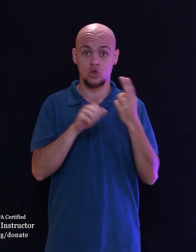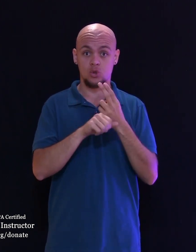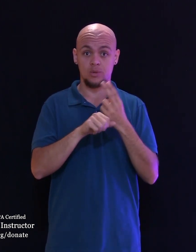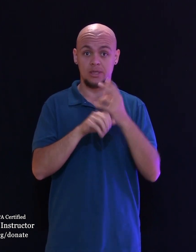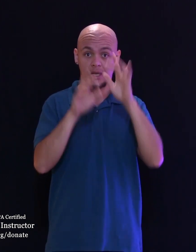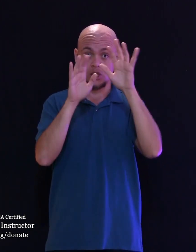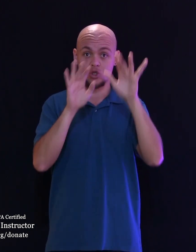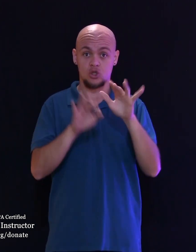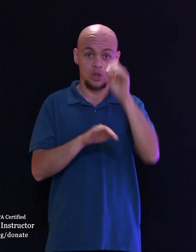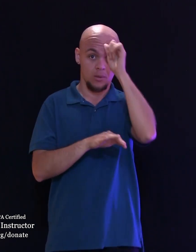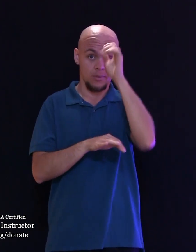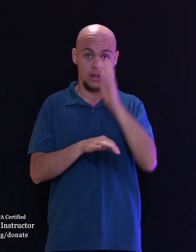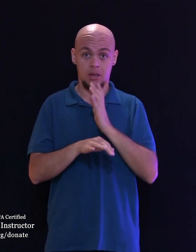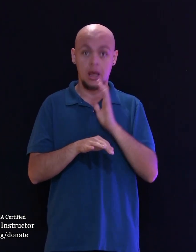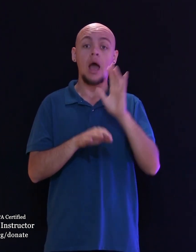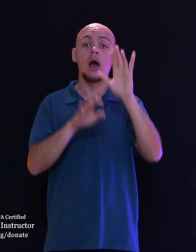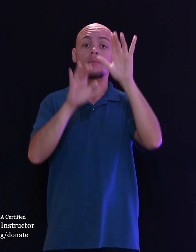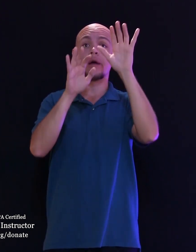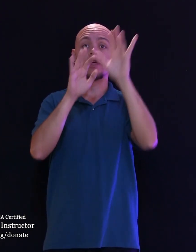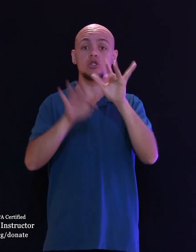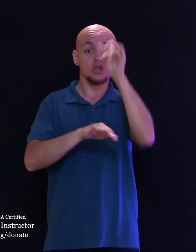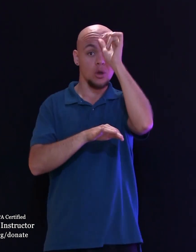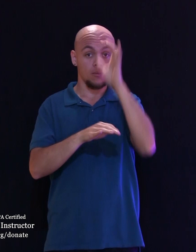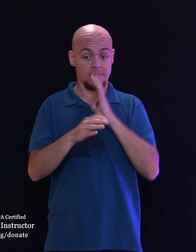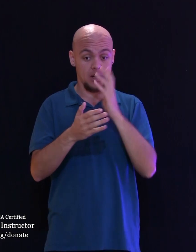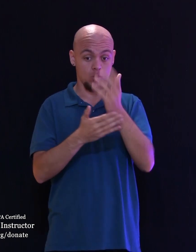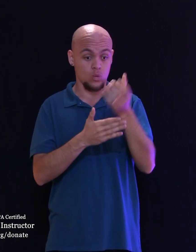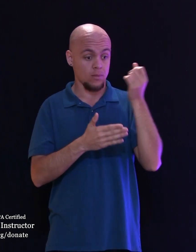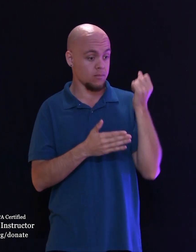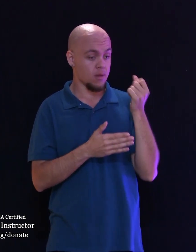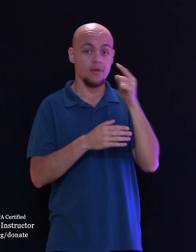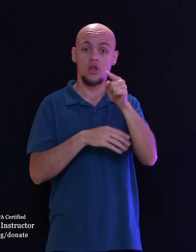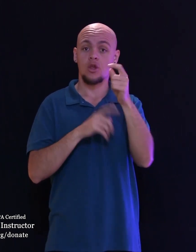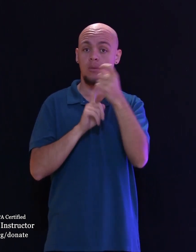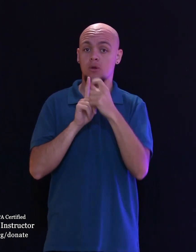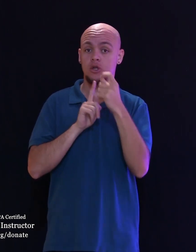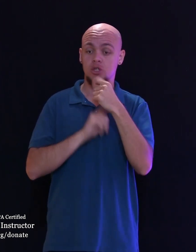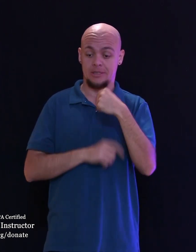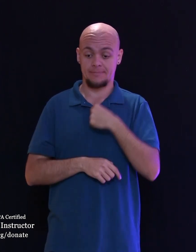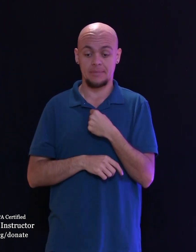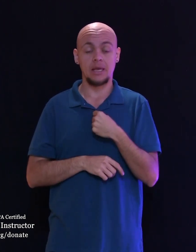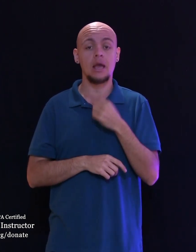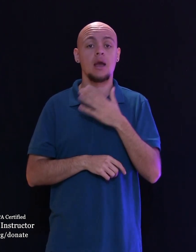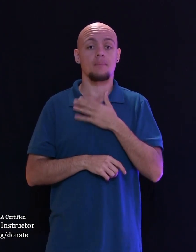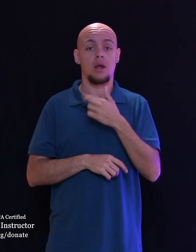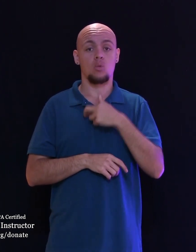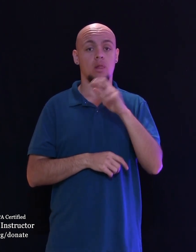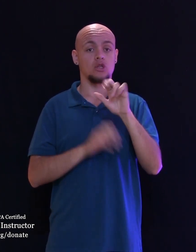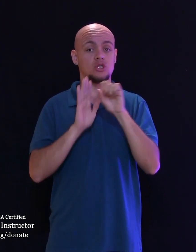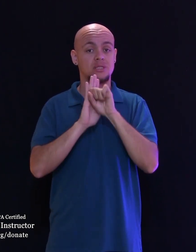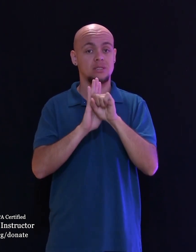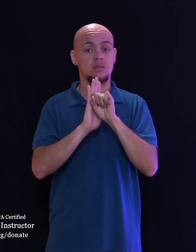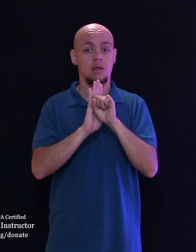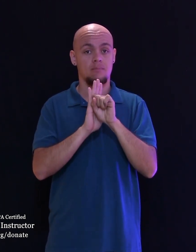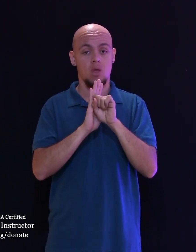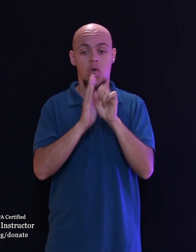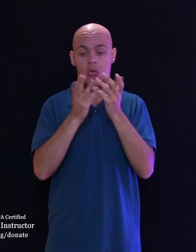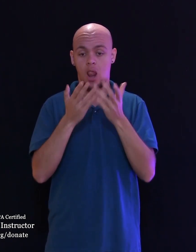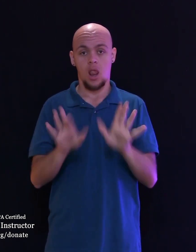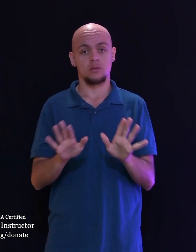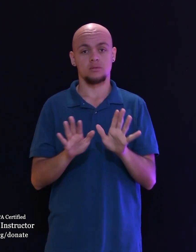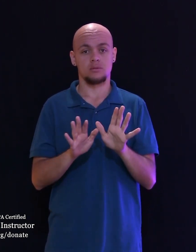snowman. And that by removing the snowman, you're persecuting me and taking away my religious symbols. I